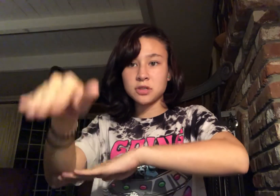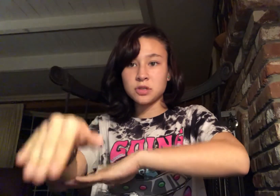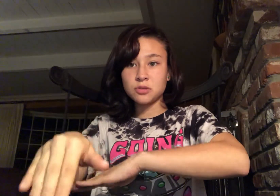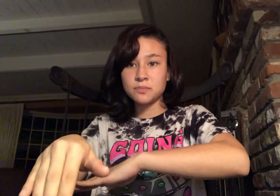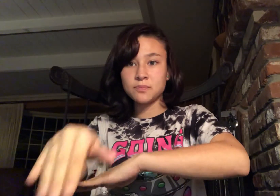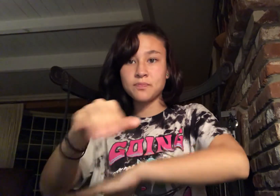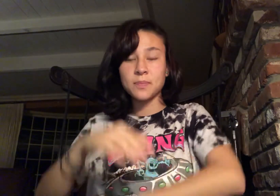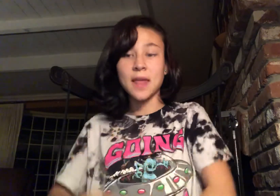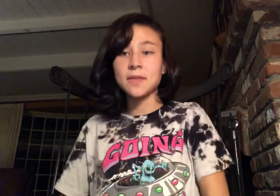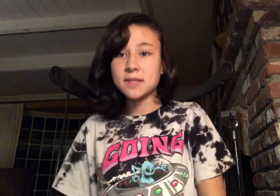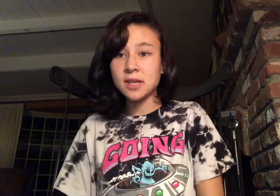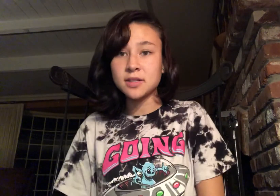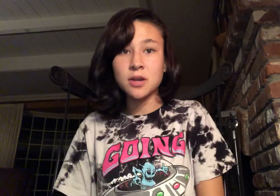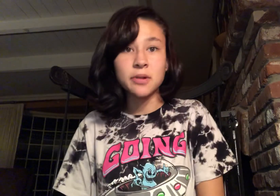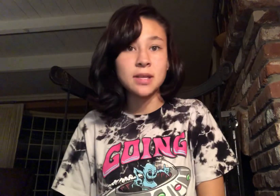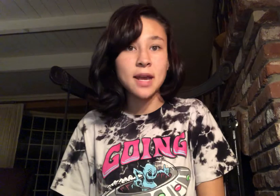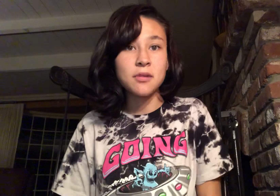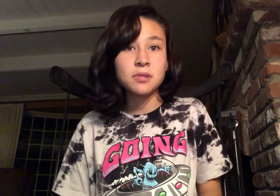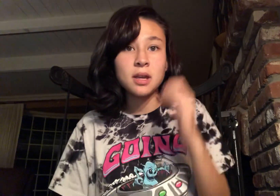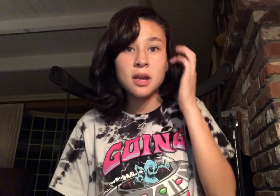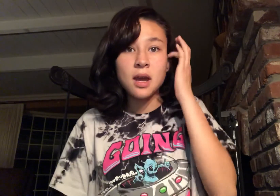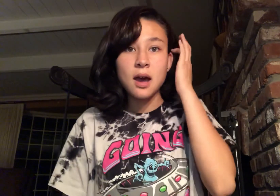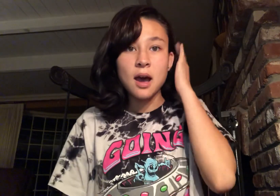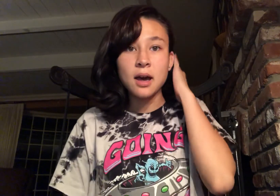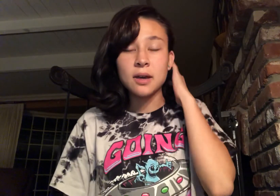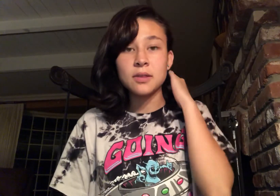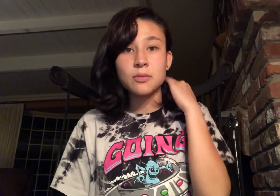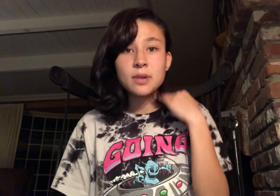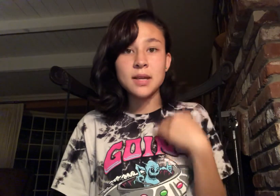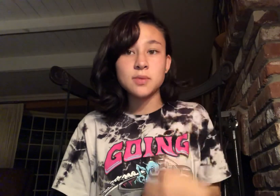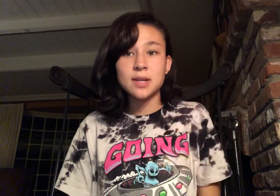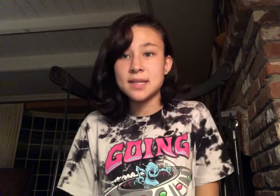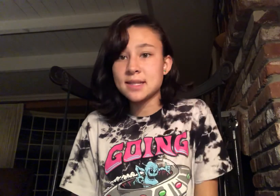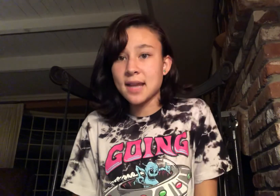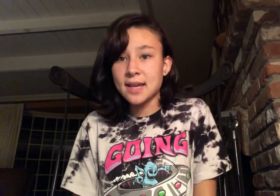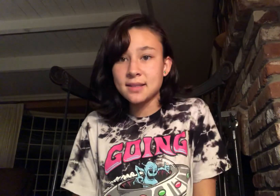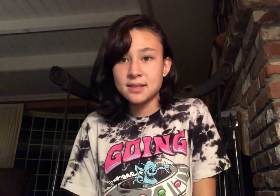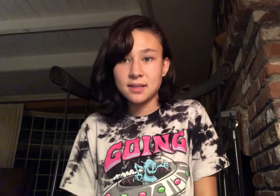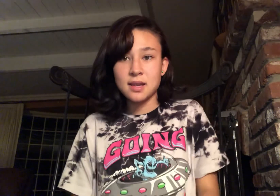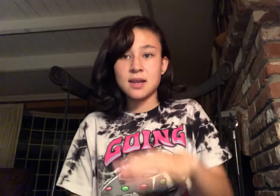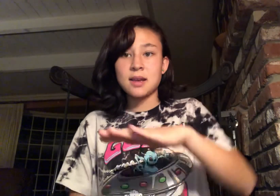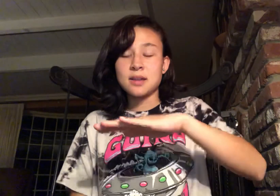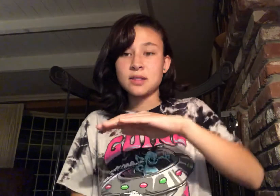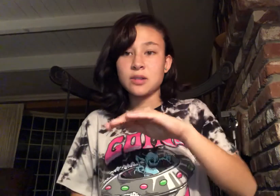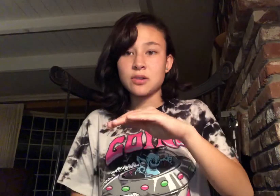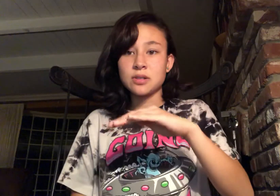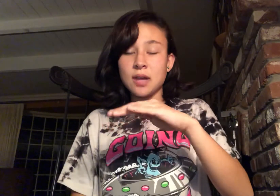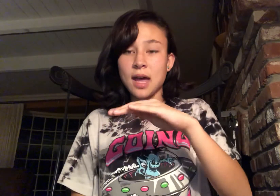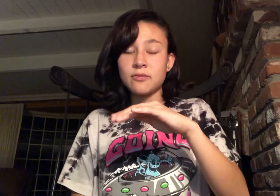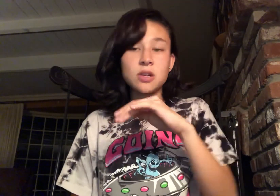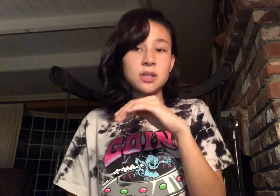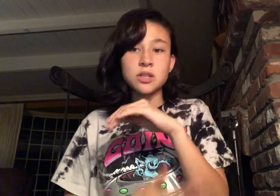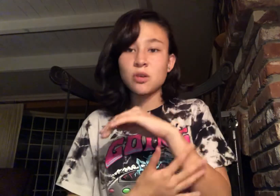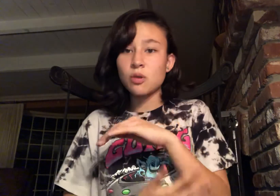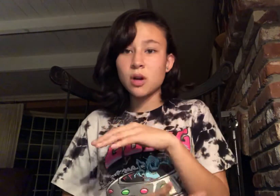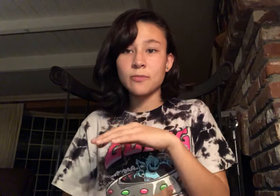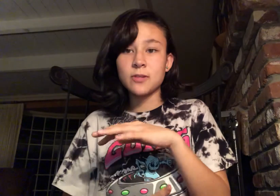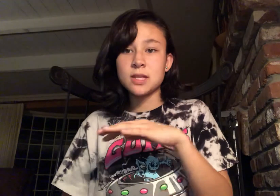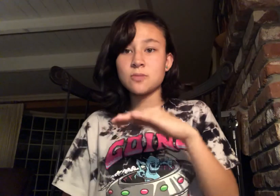afternoon, like the sun is going down. The next one is night. So you're going to have, you don't need your whole arm for this one,